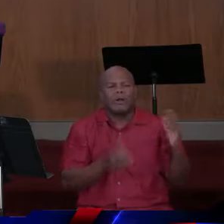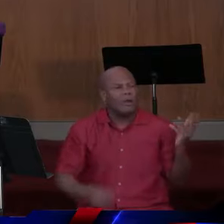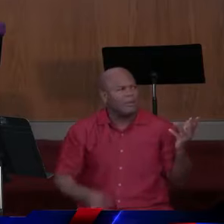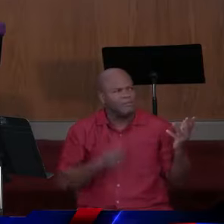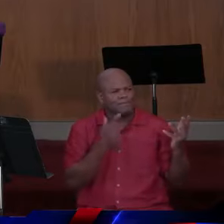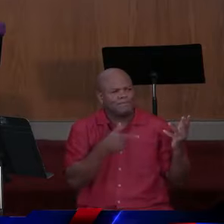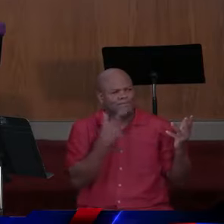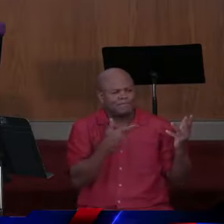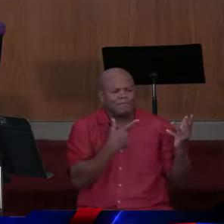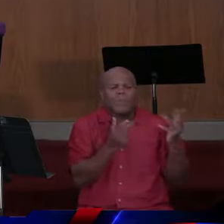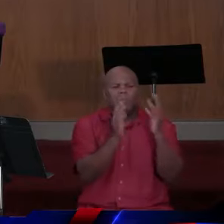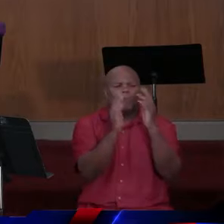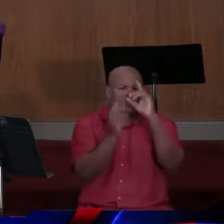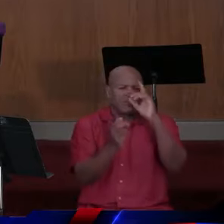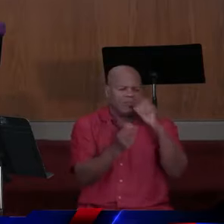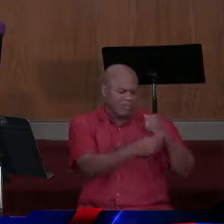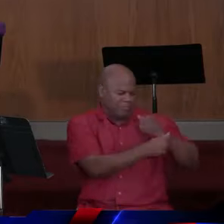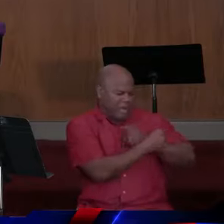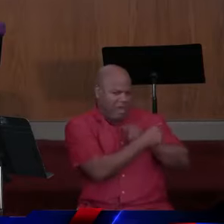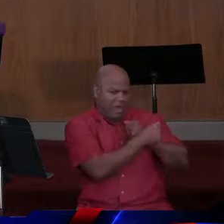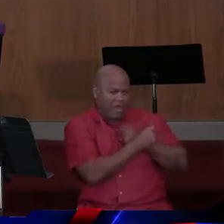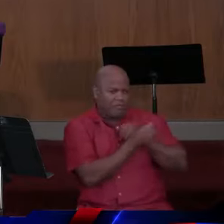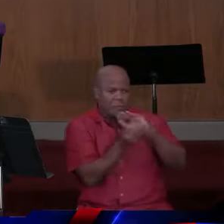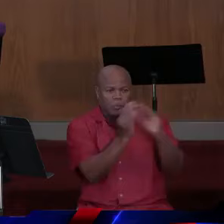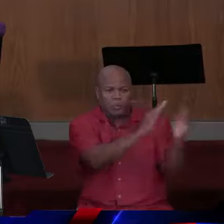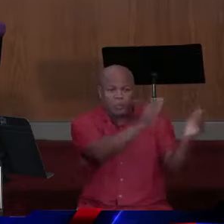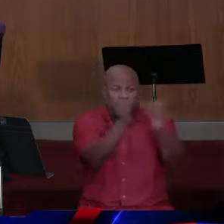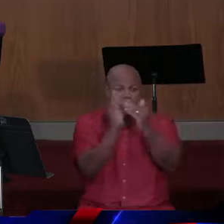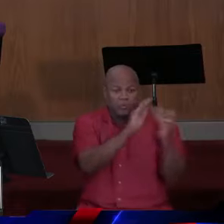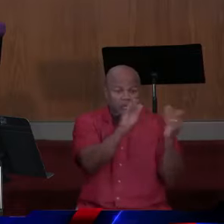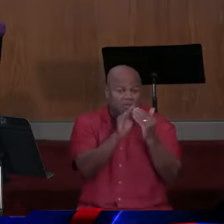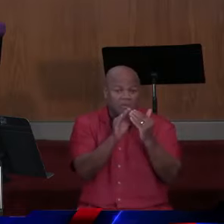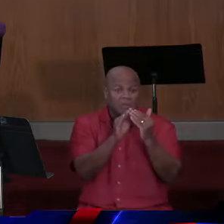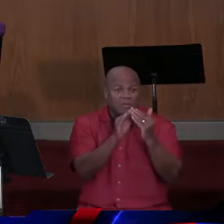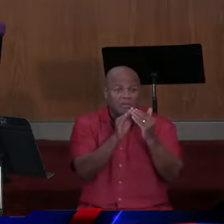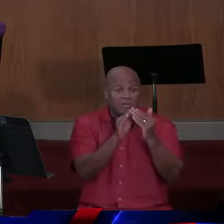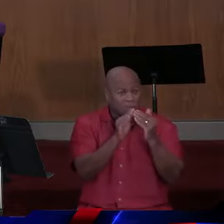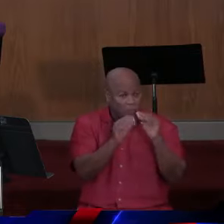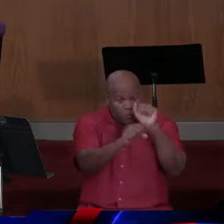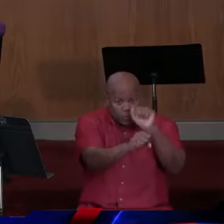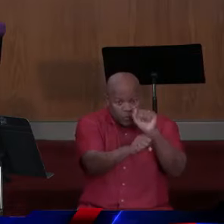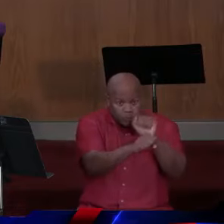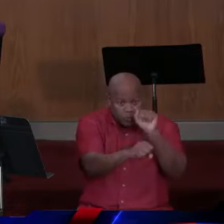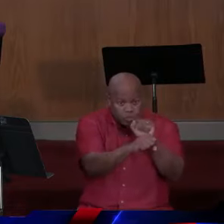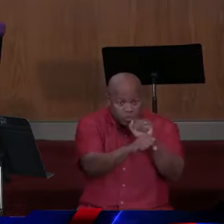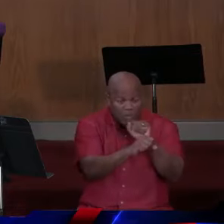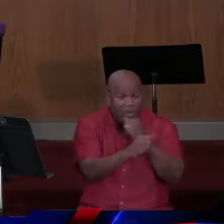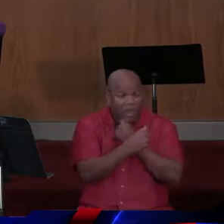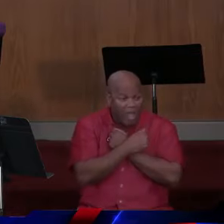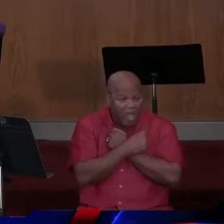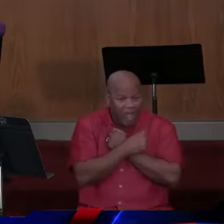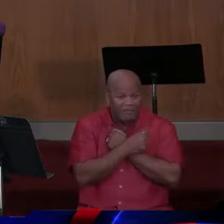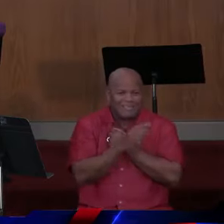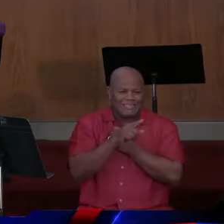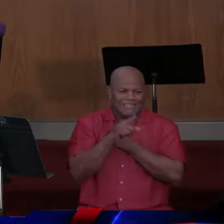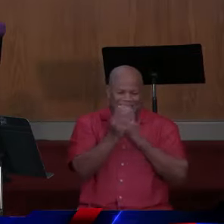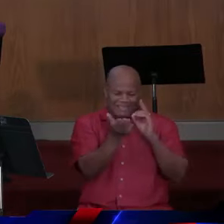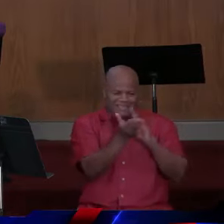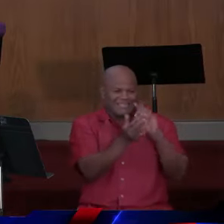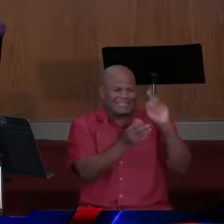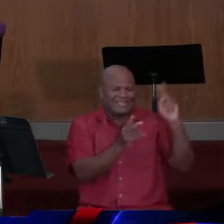the beloved community, he says, not only is it operating in love, but it operates in what Dr. King called